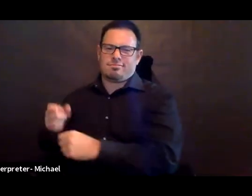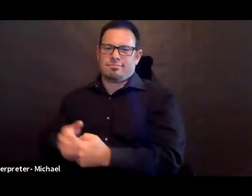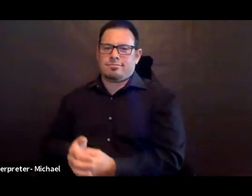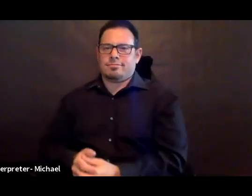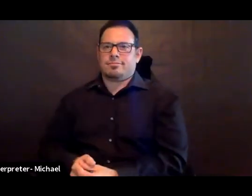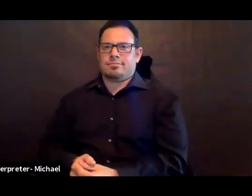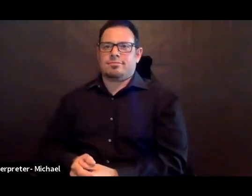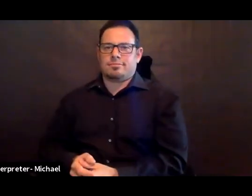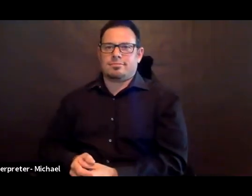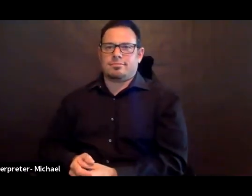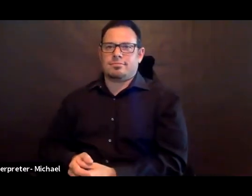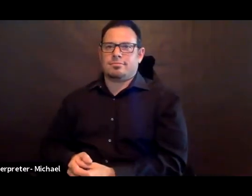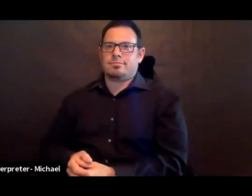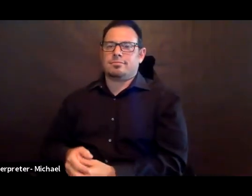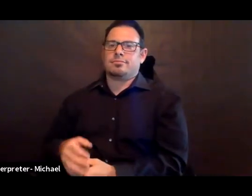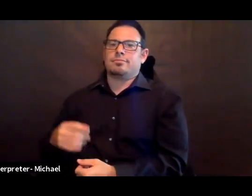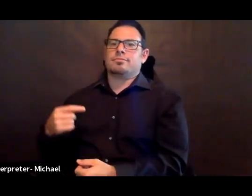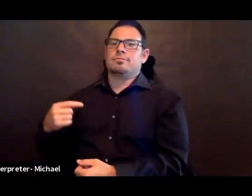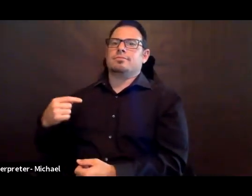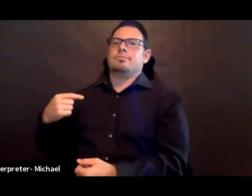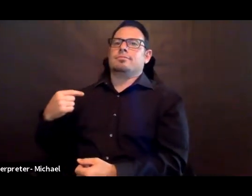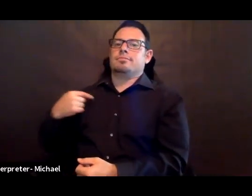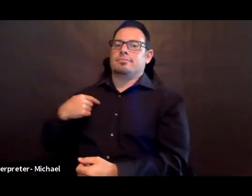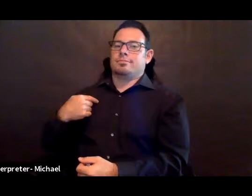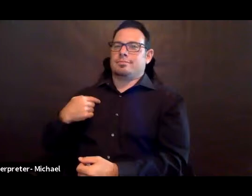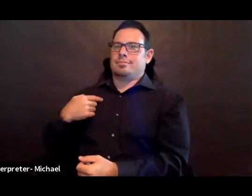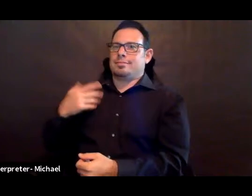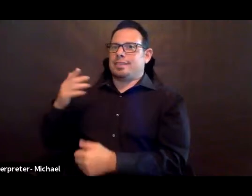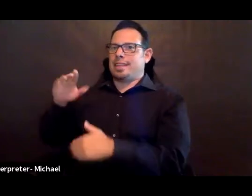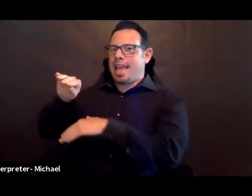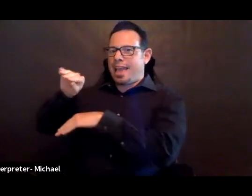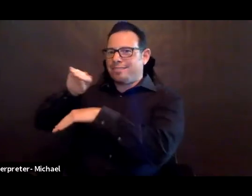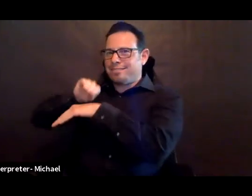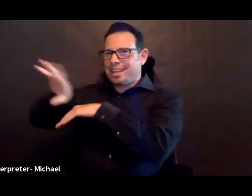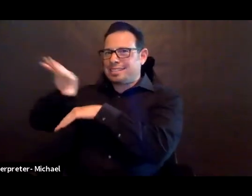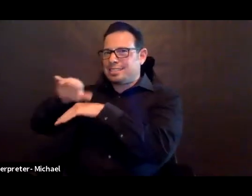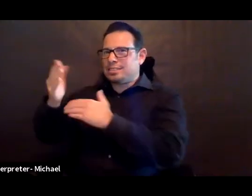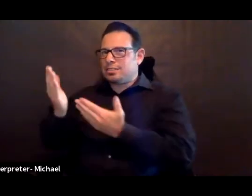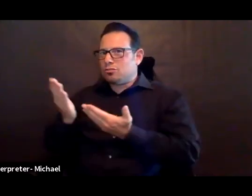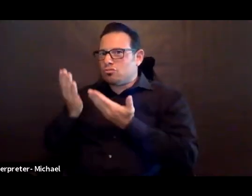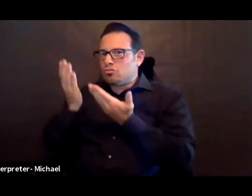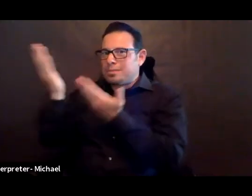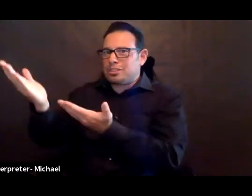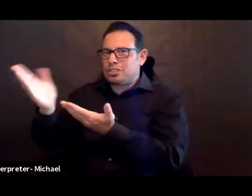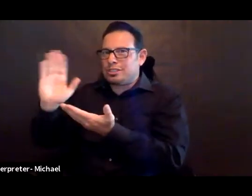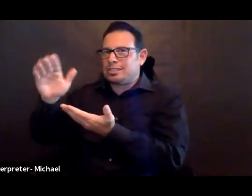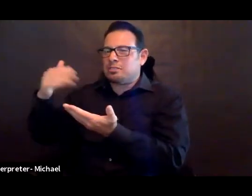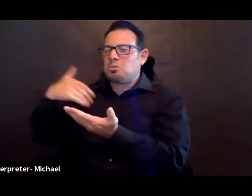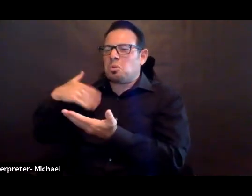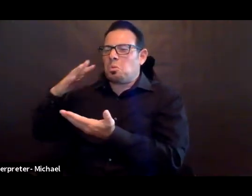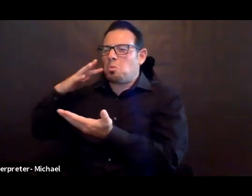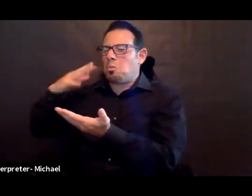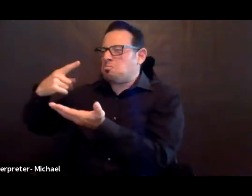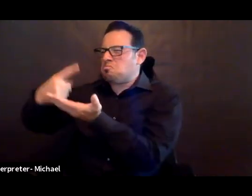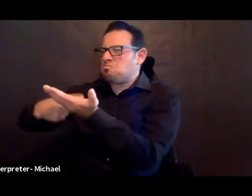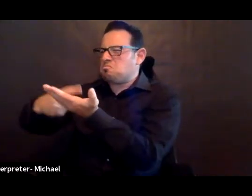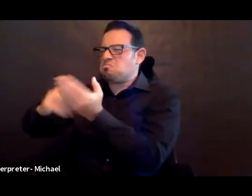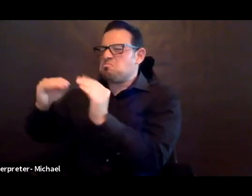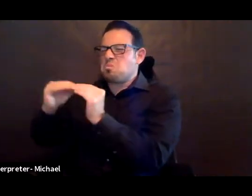appropriate. So we'll be saying more about that just in the coming days here. But I think as